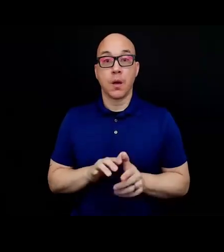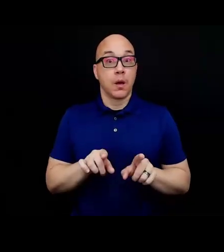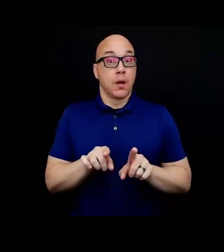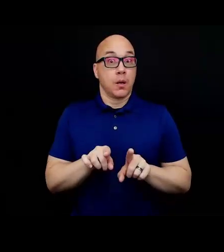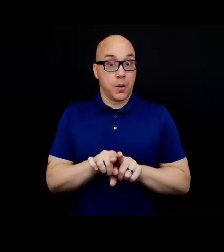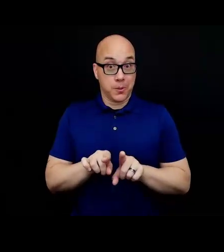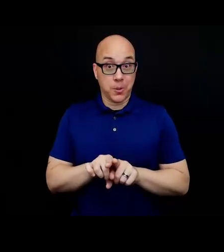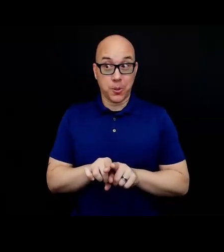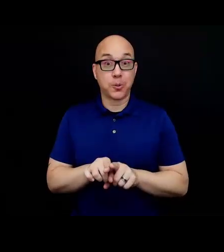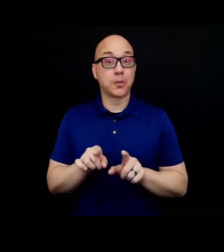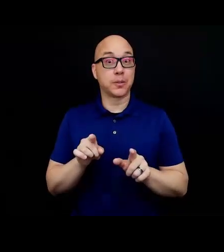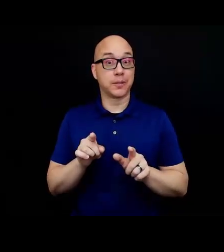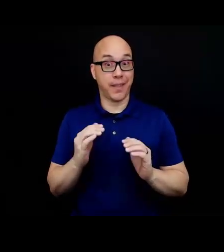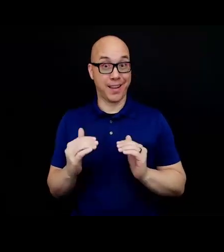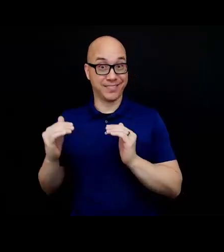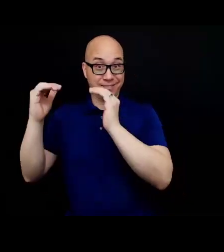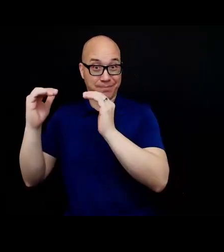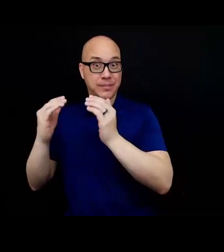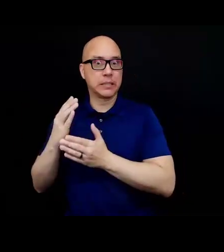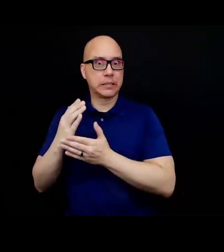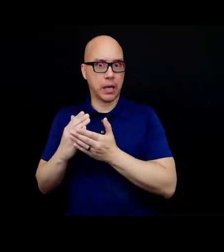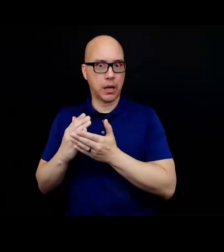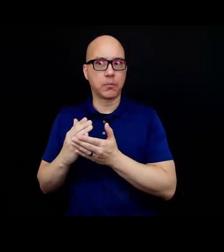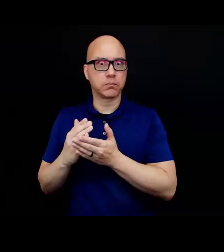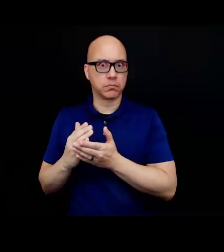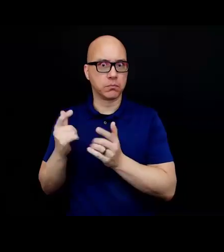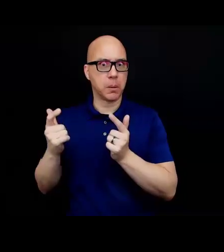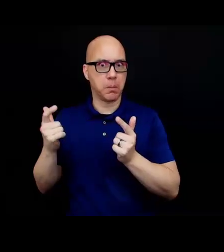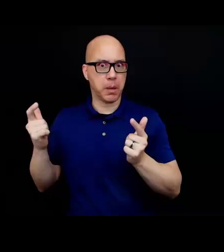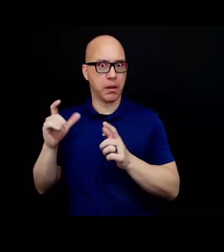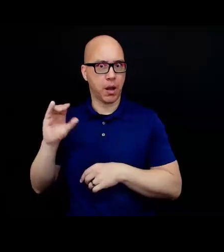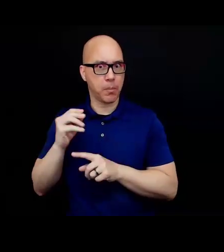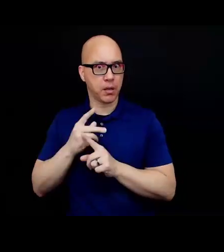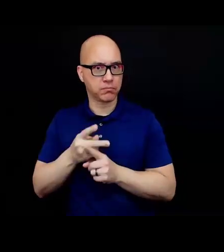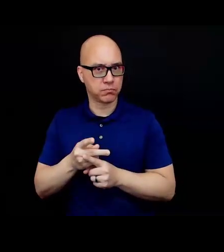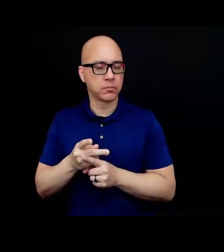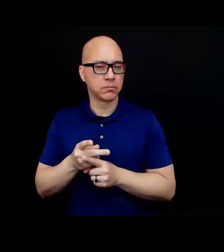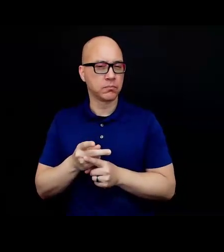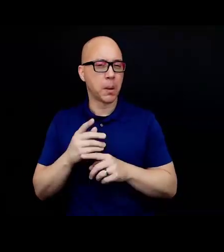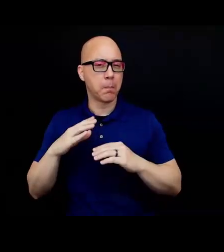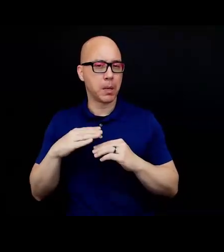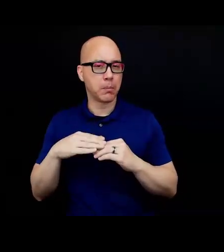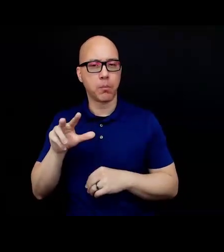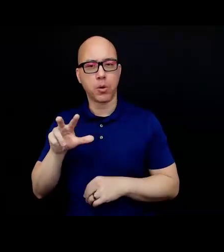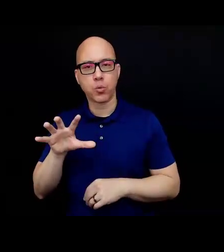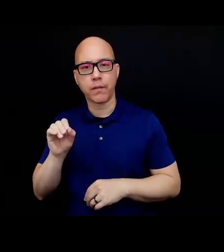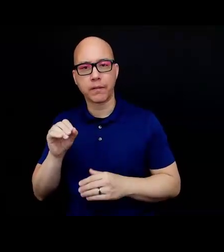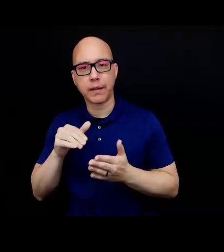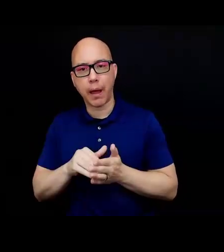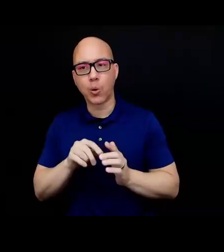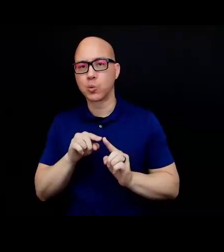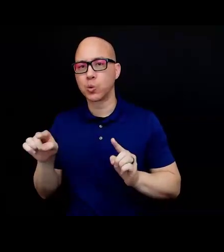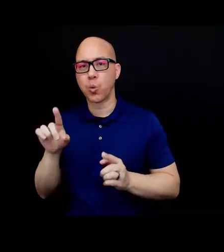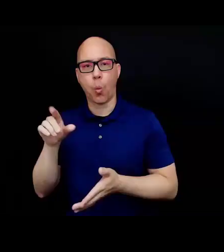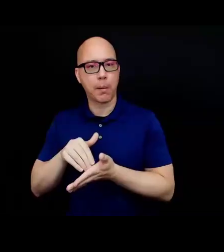for 350 or a million plus, we'll talk about options for those